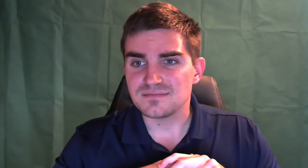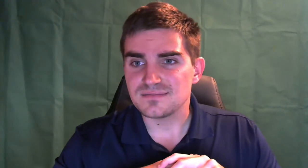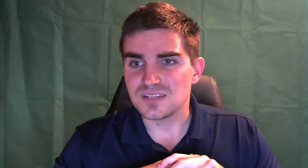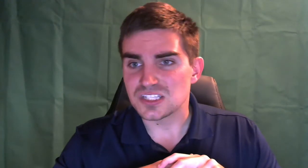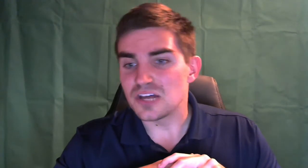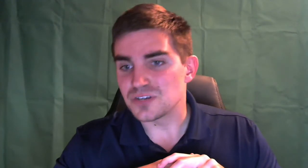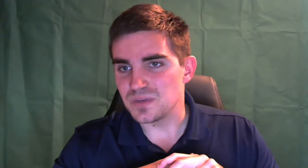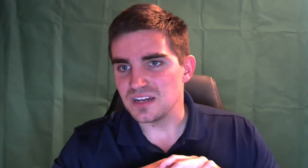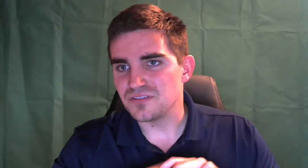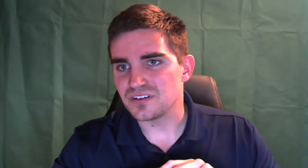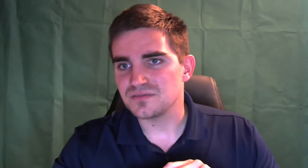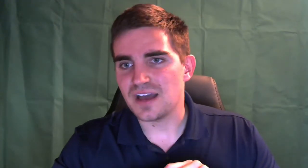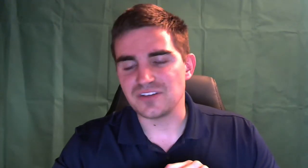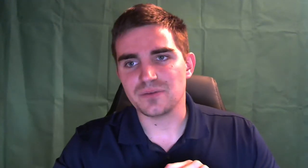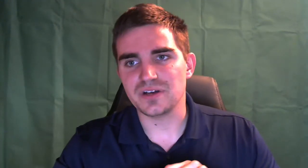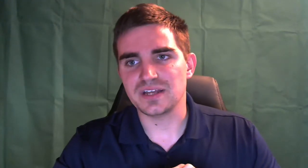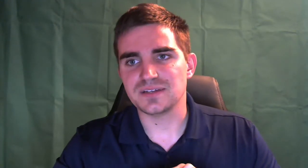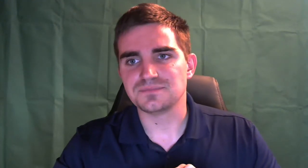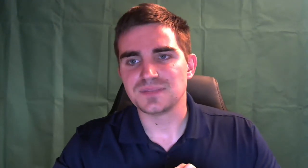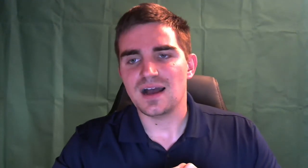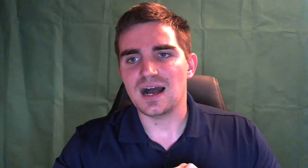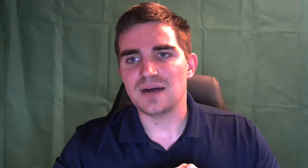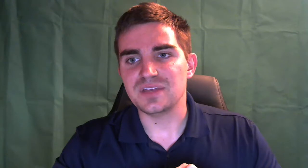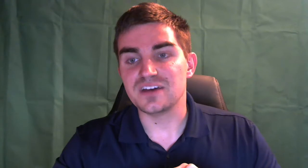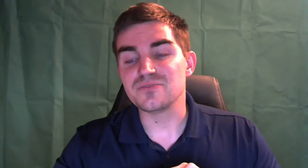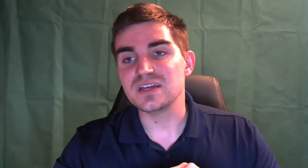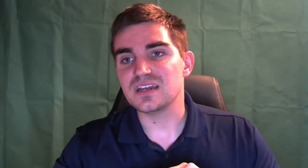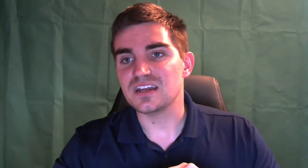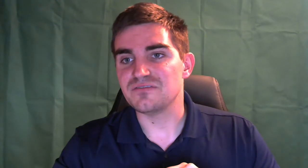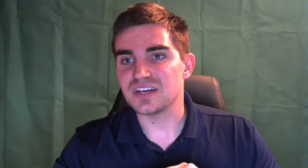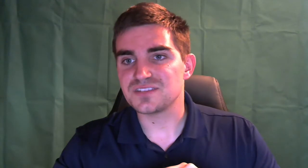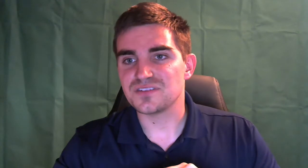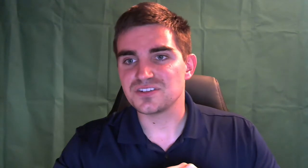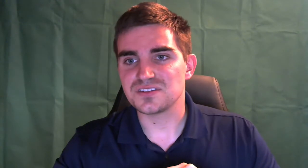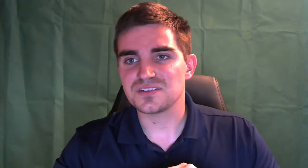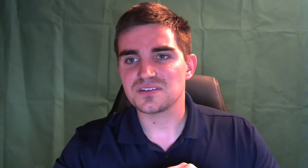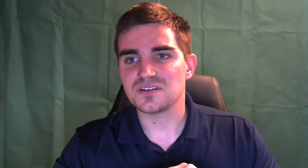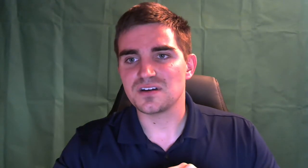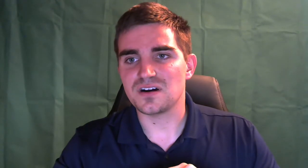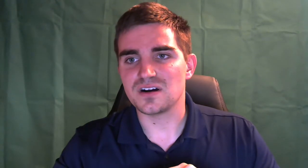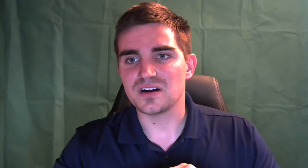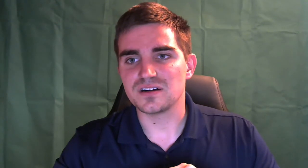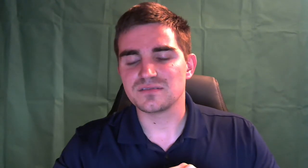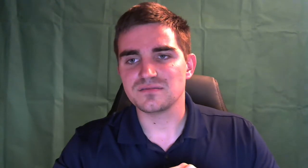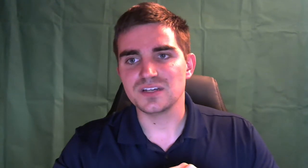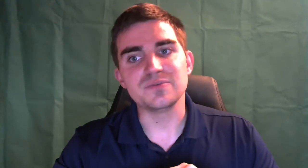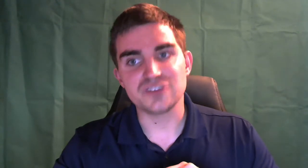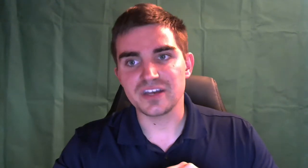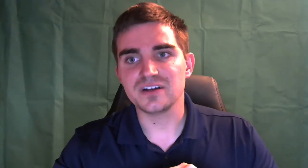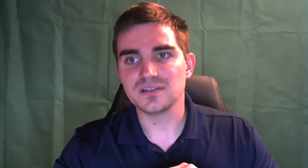a slower speed if you're having trouble getting them. The intermediate and advanced versions are going to be trickier,